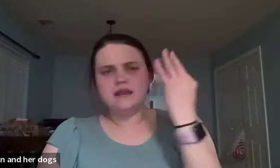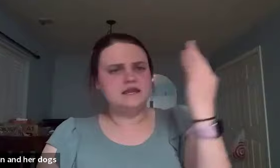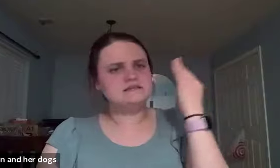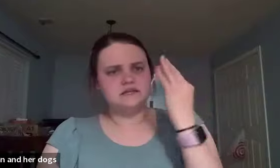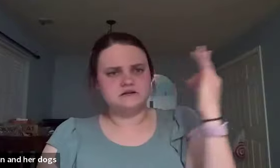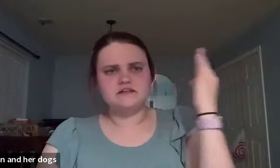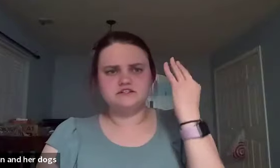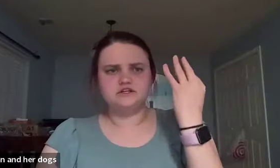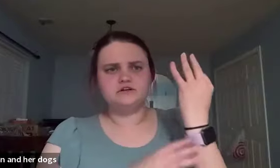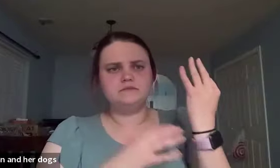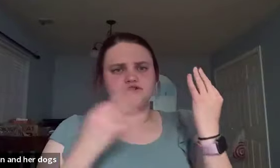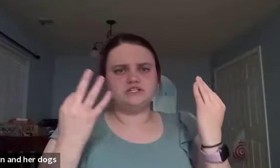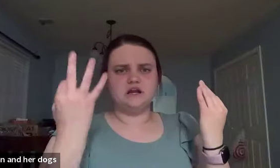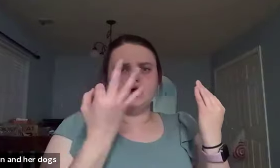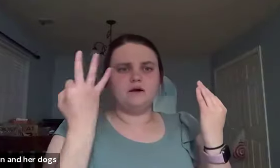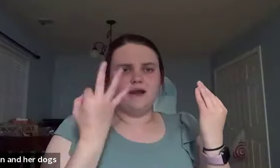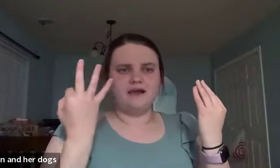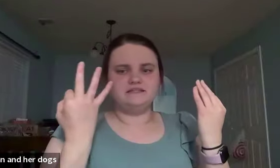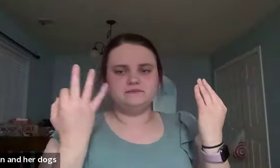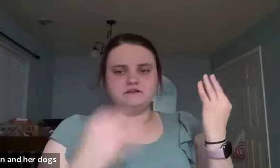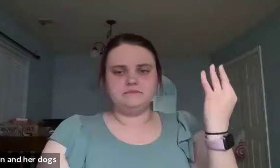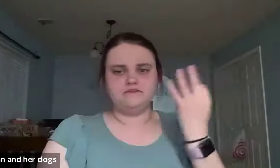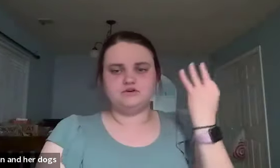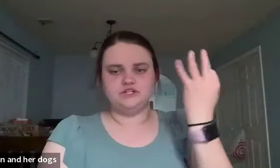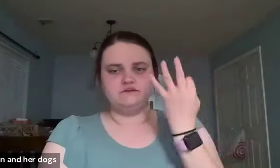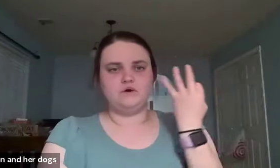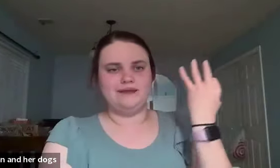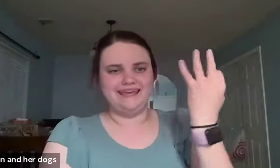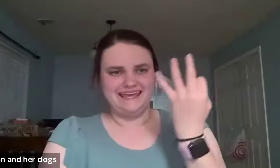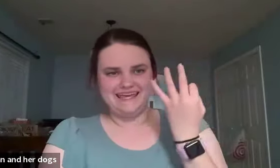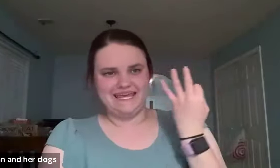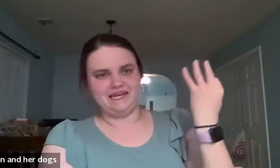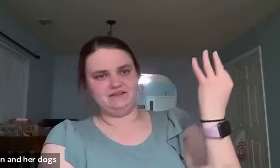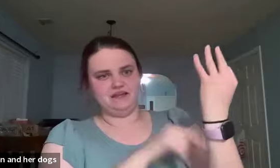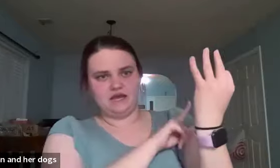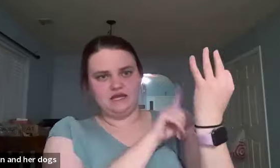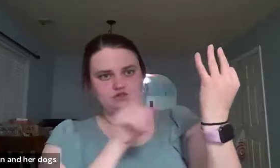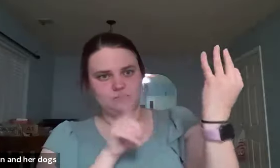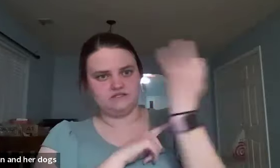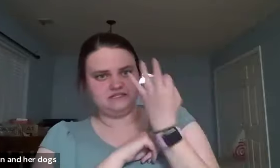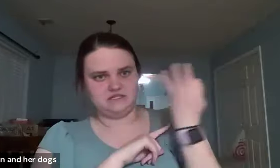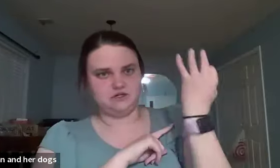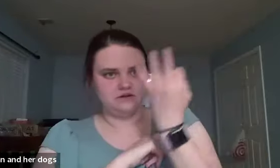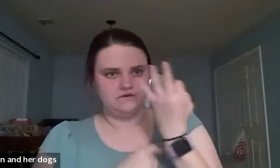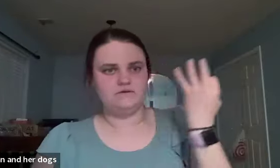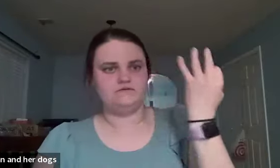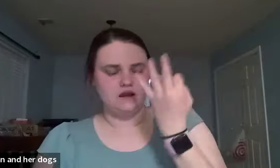Not necessarily the circular motion. I typically make the motion of going in, like heading towards the center,